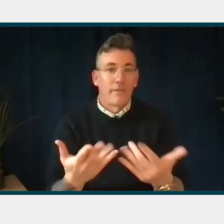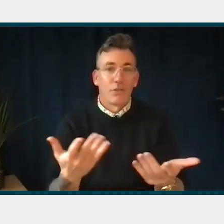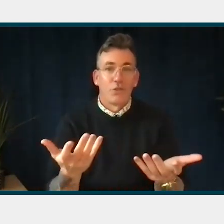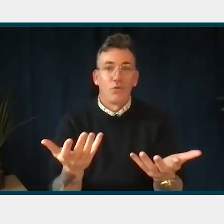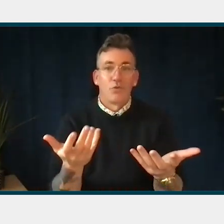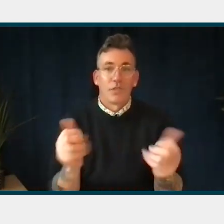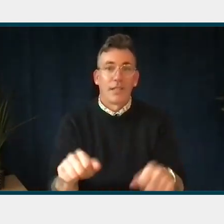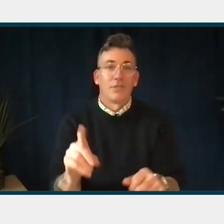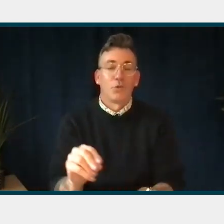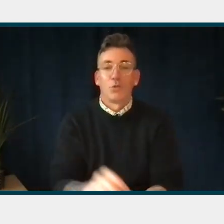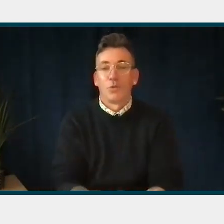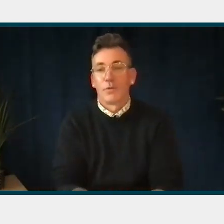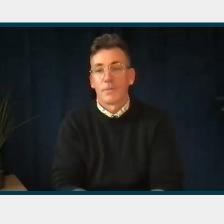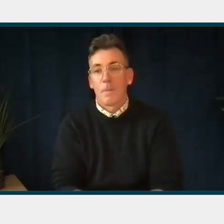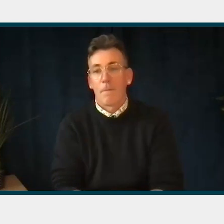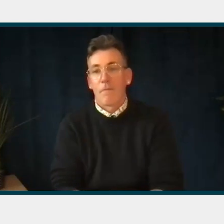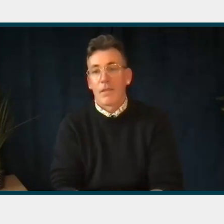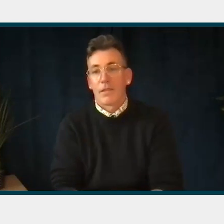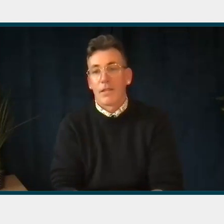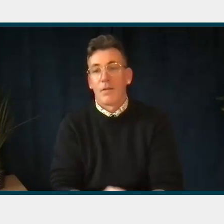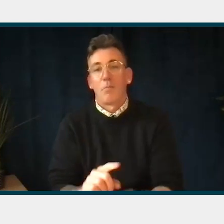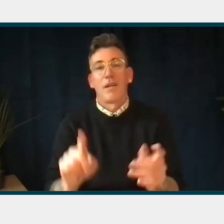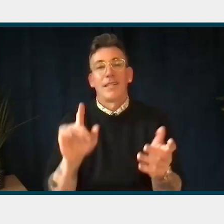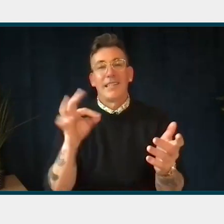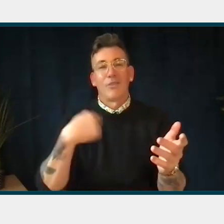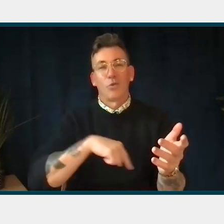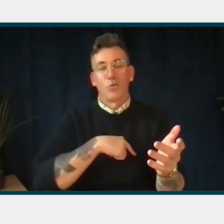Light that fire on the system, whatever you need to do.